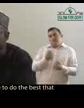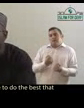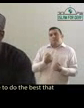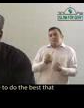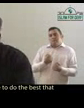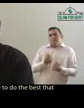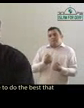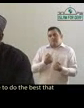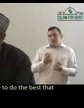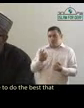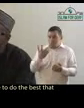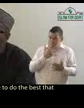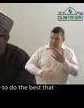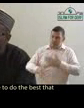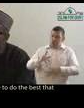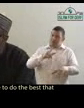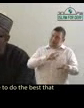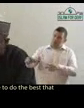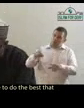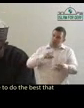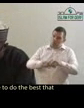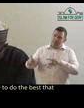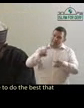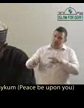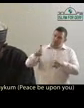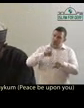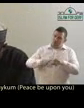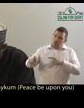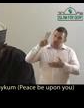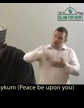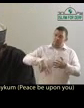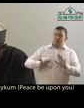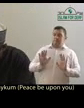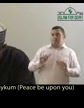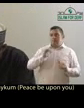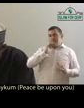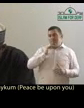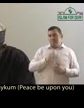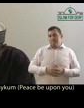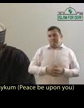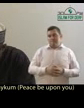individual. So be patient and continue to do the best that you can.